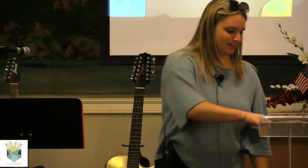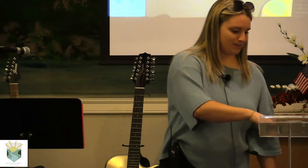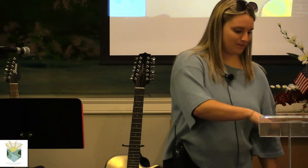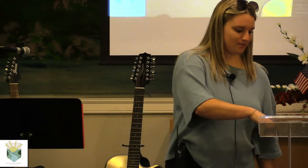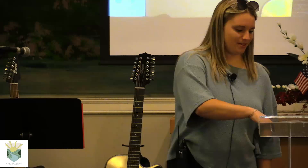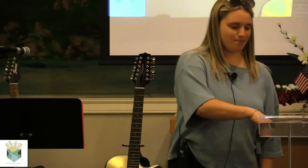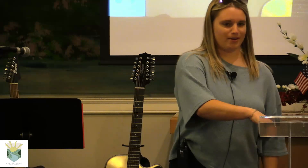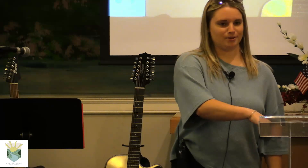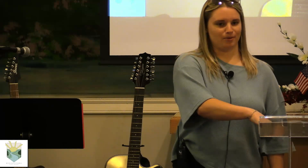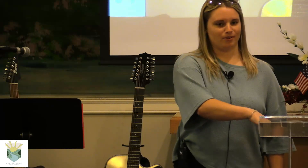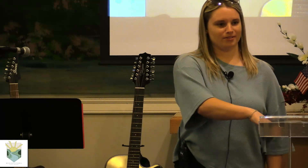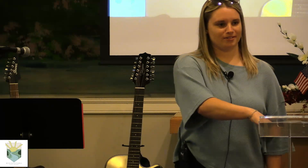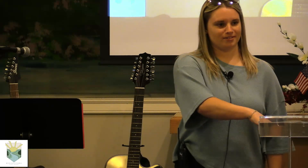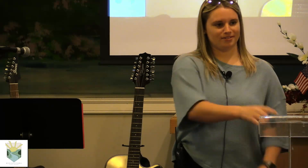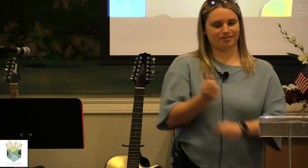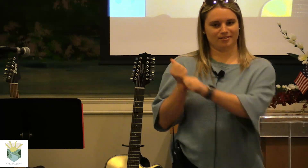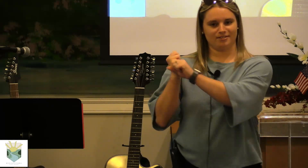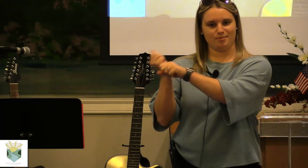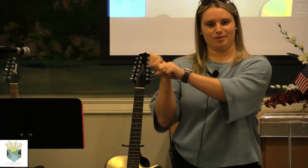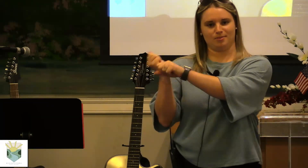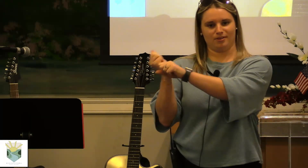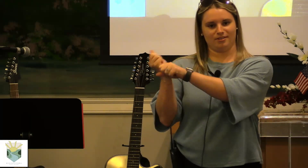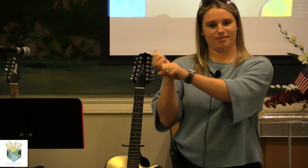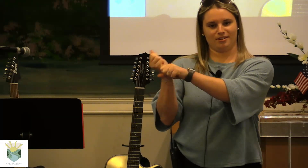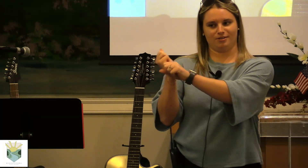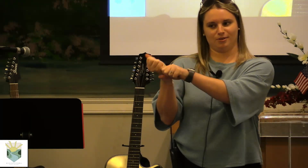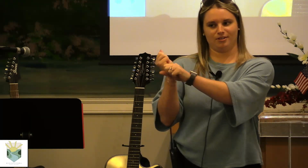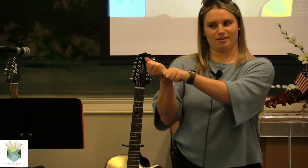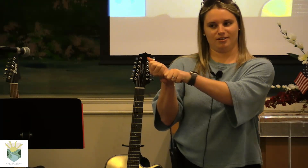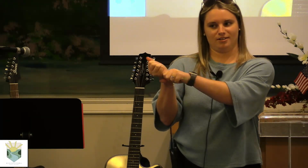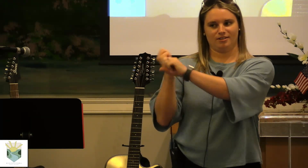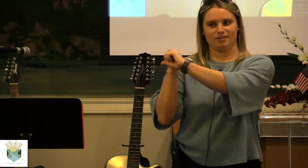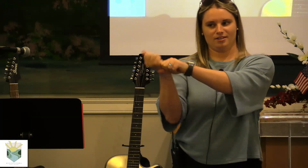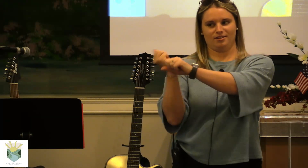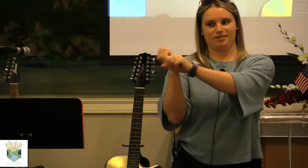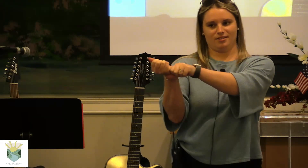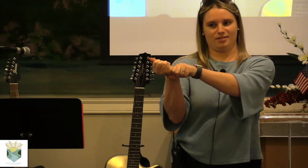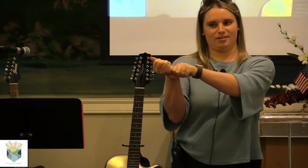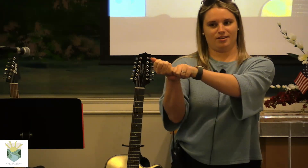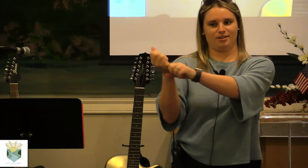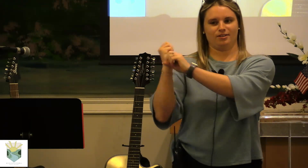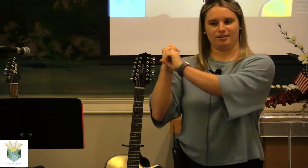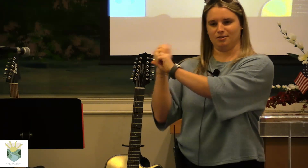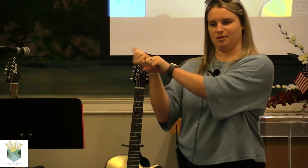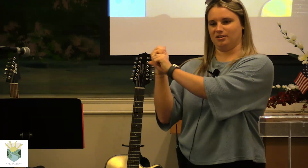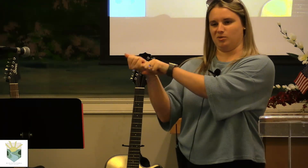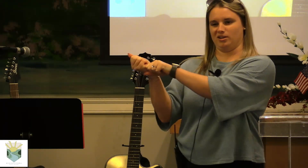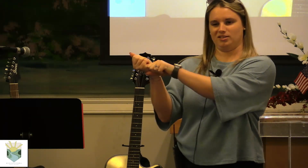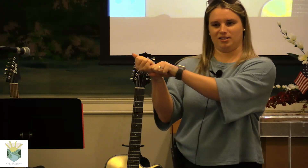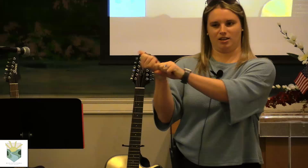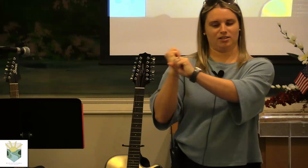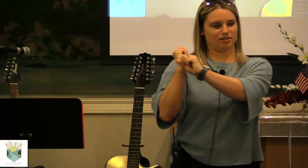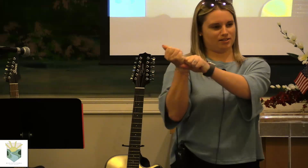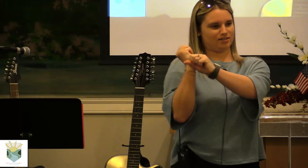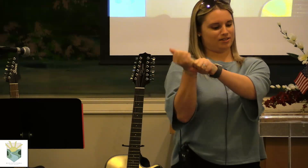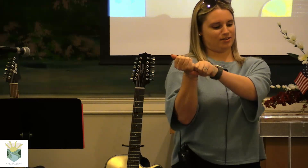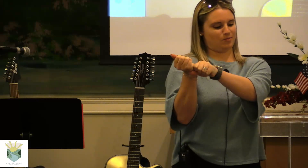So, and then baseball. You're holding you like do it like twice, I guess.